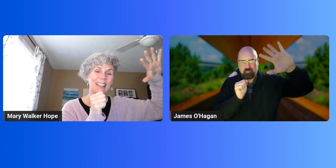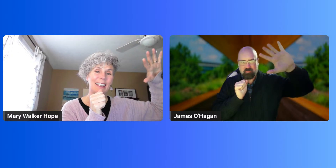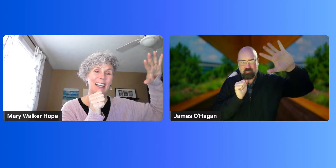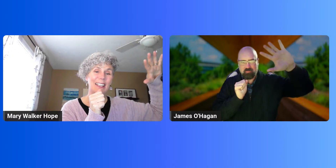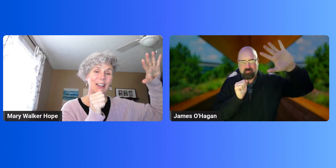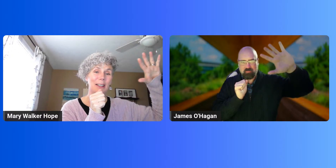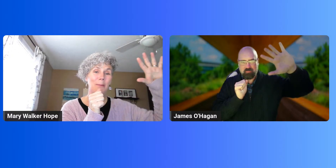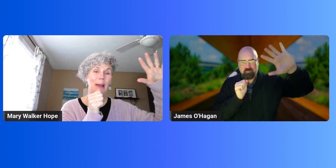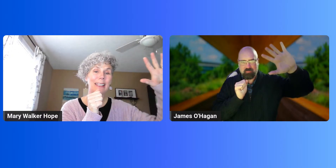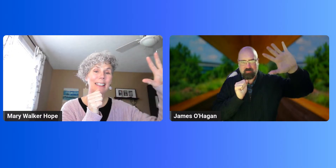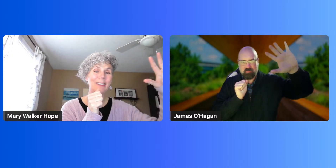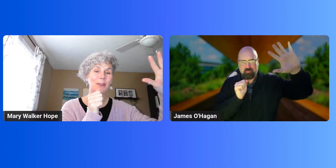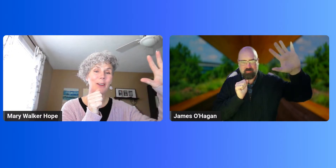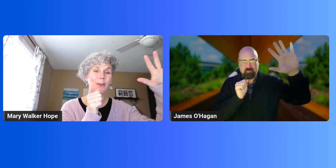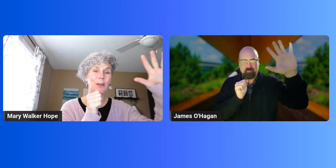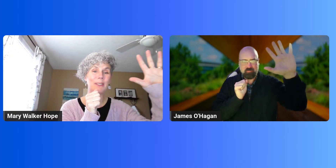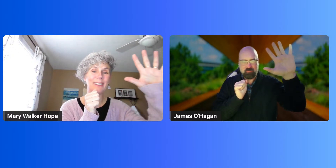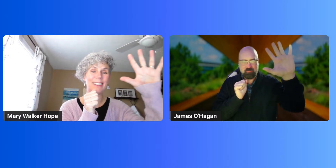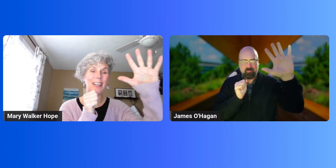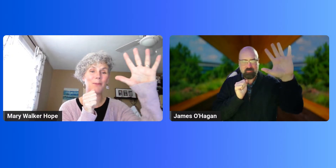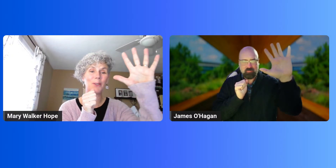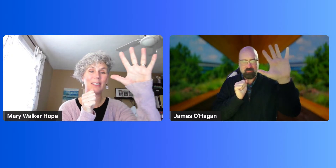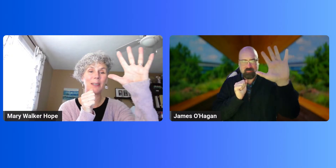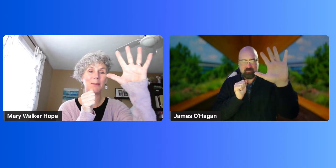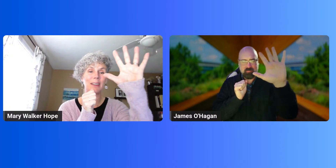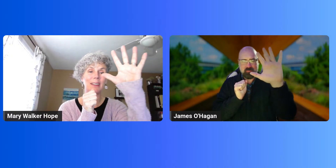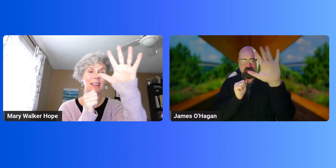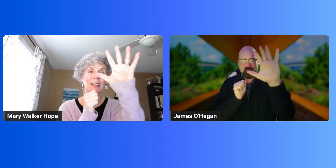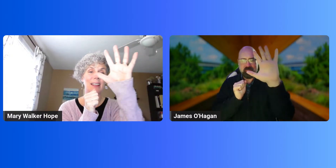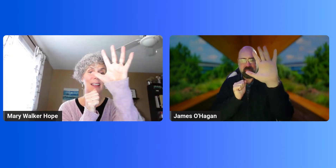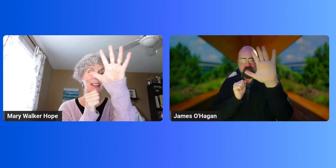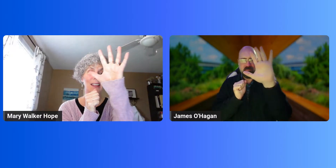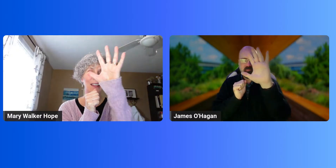I got to come back in. There we go. Oops. I'm doing the same thing.